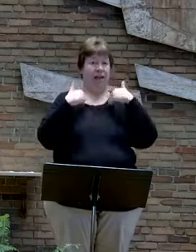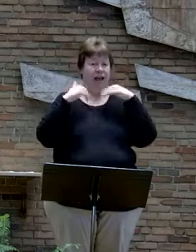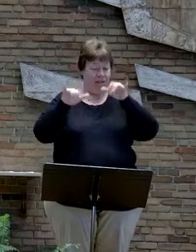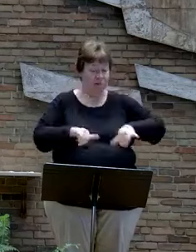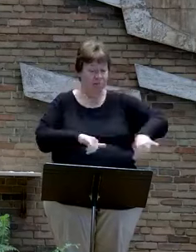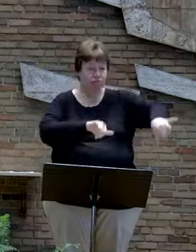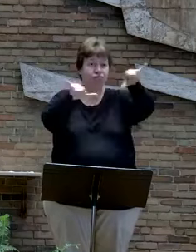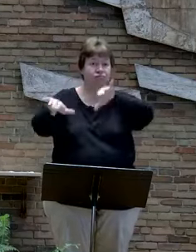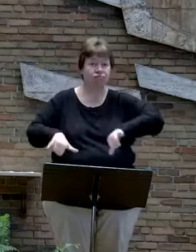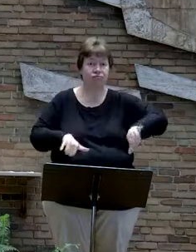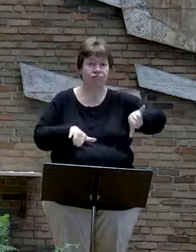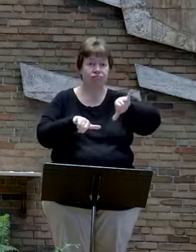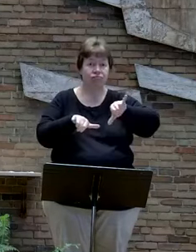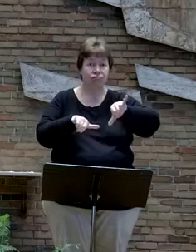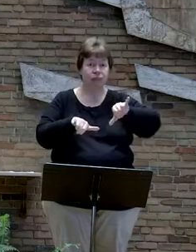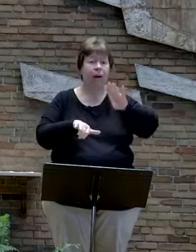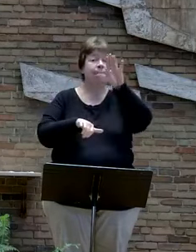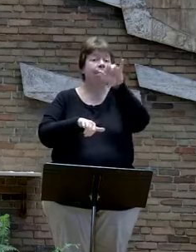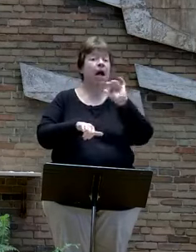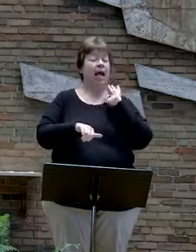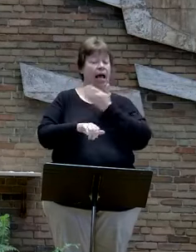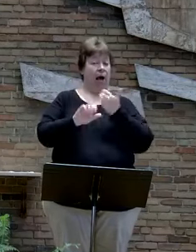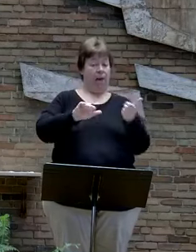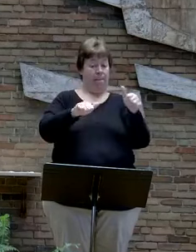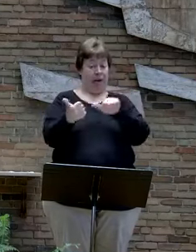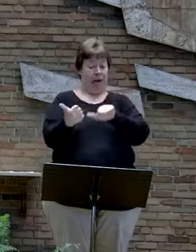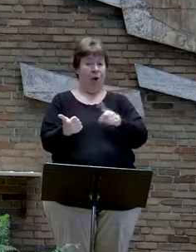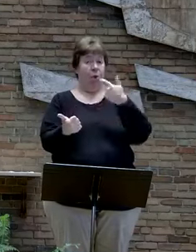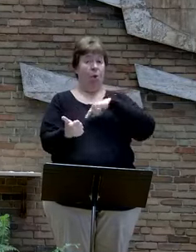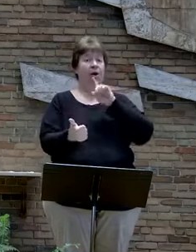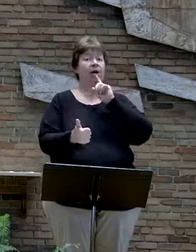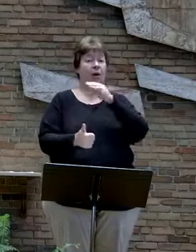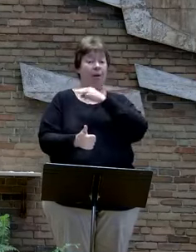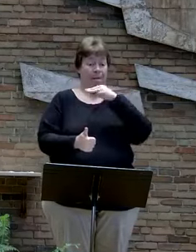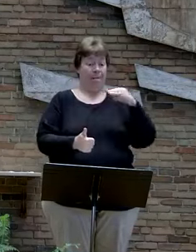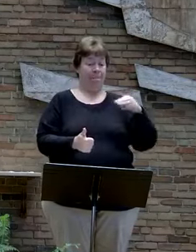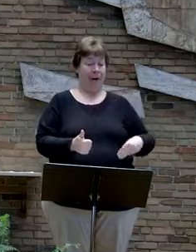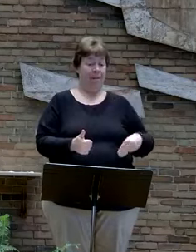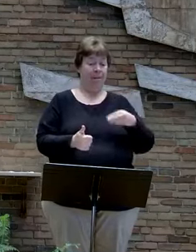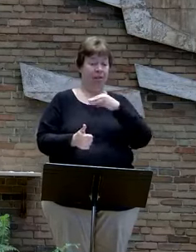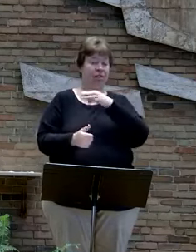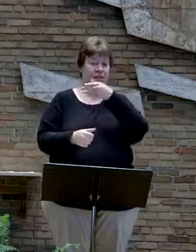common. By our baptism, we are also members of God's kingdom.